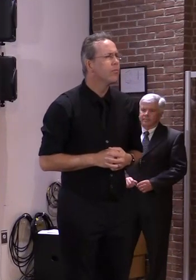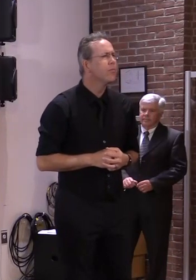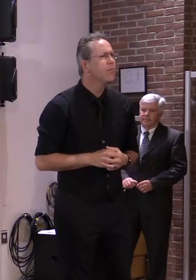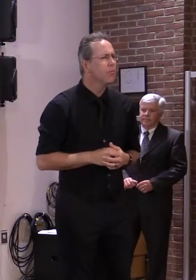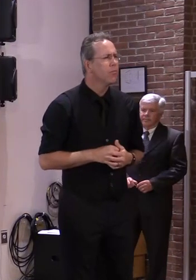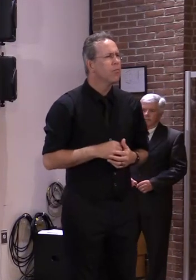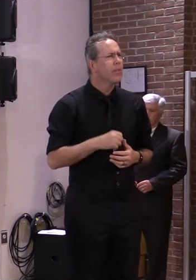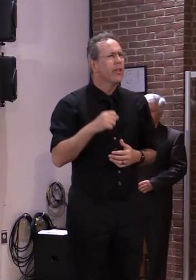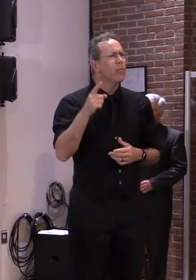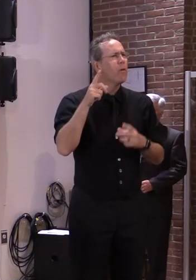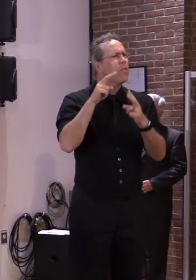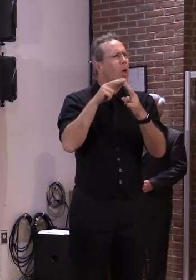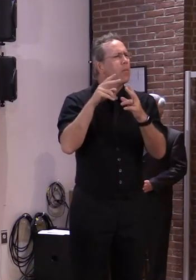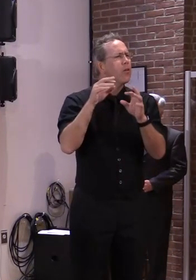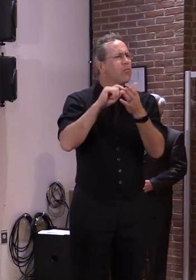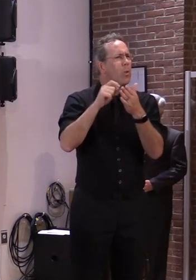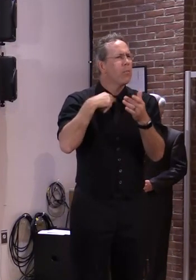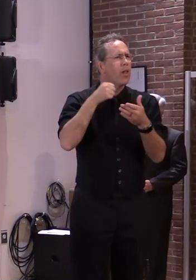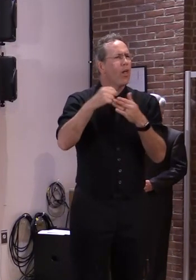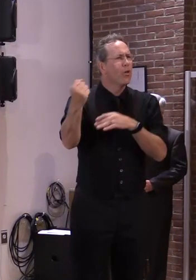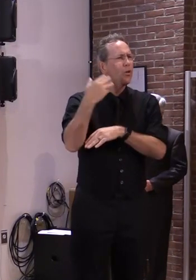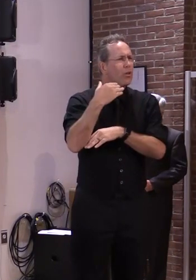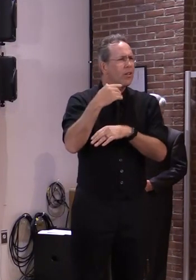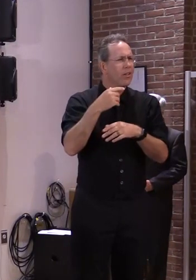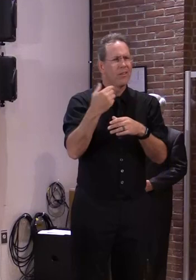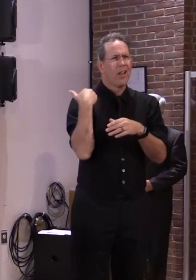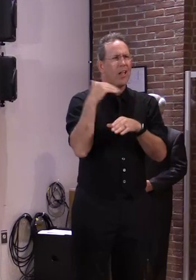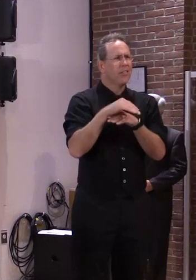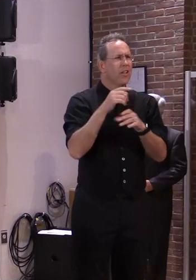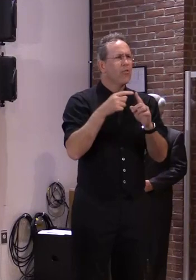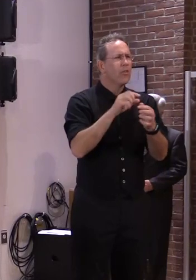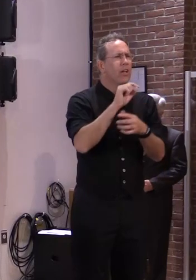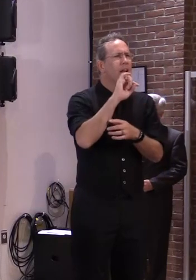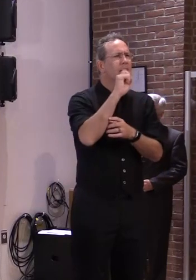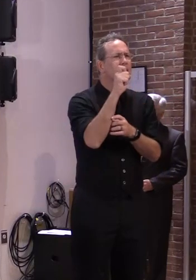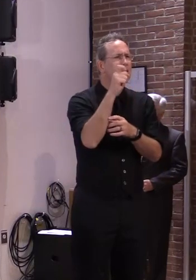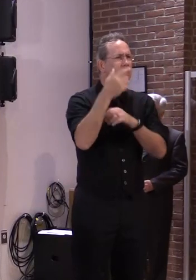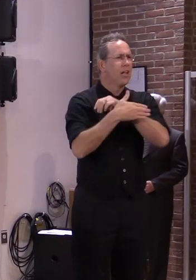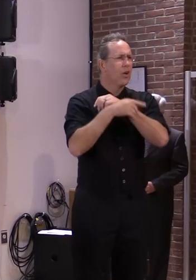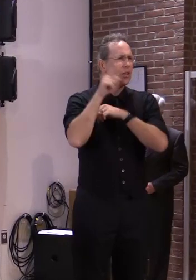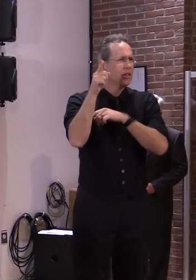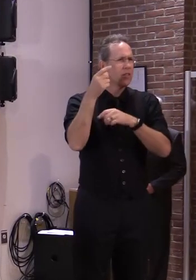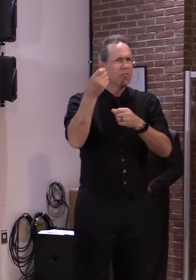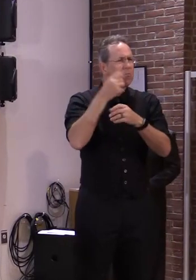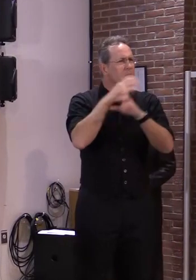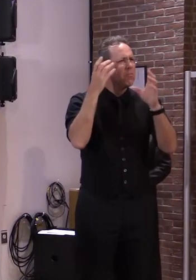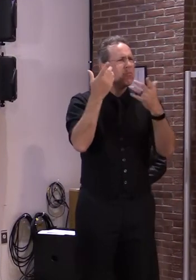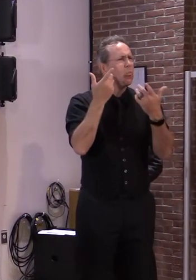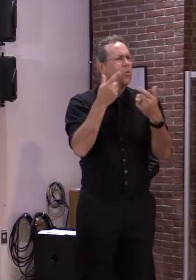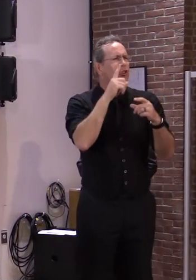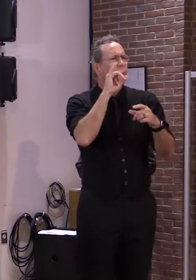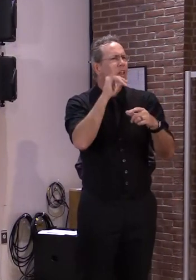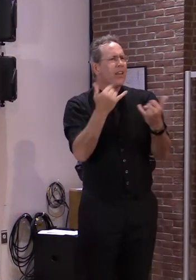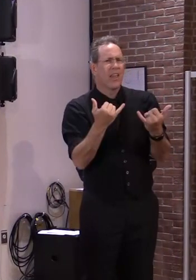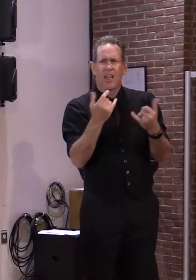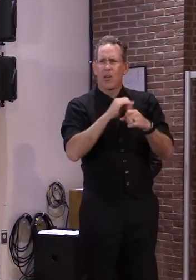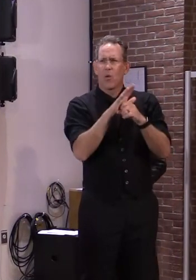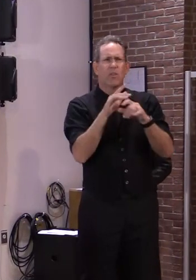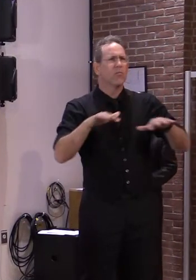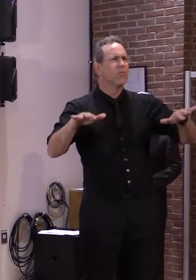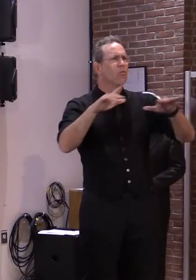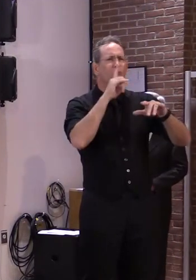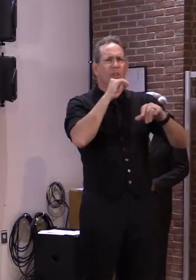contracting COVID-19 now, this month, or is hospitalized now.